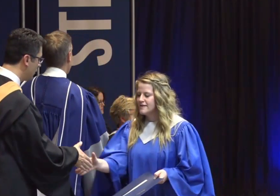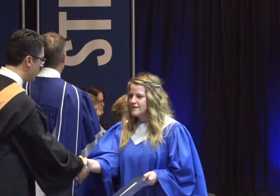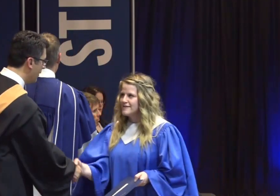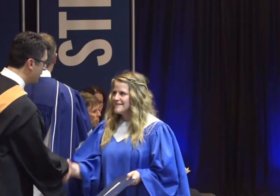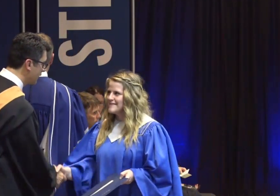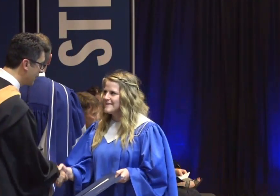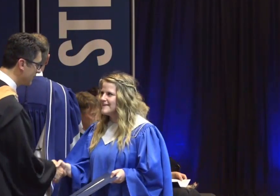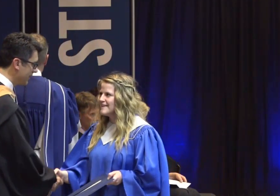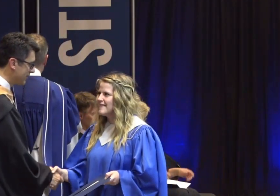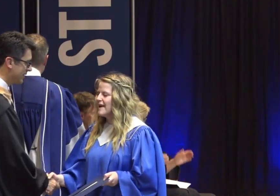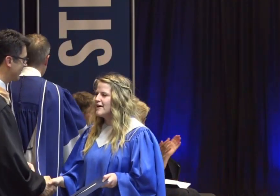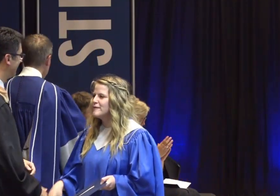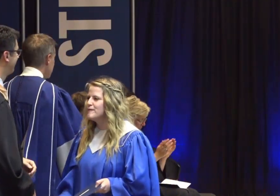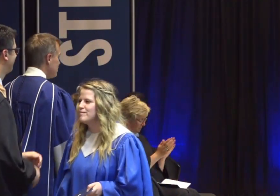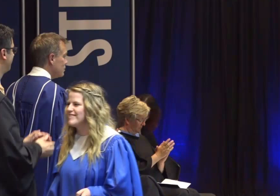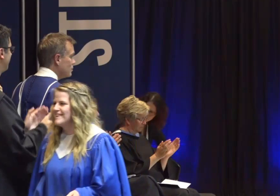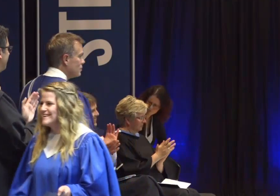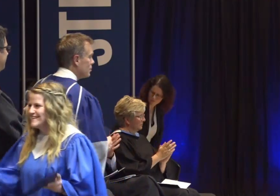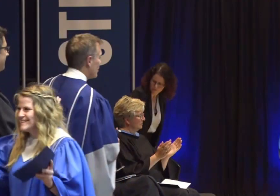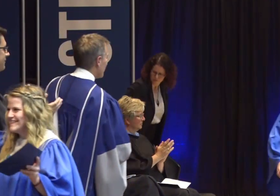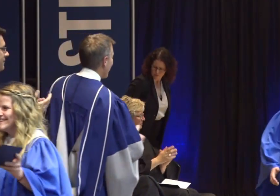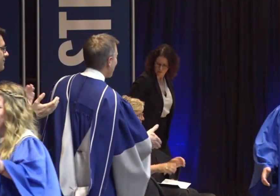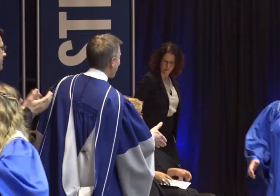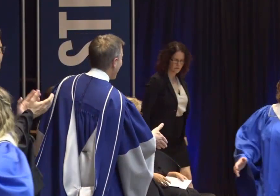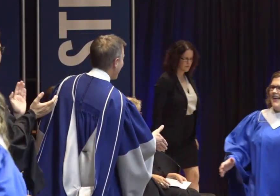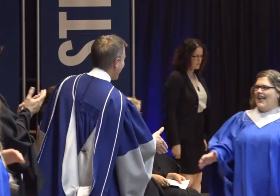Brianna Wolf.